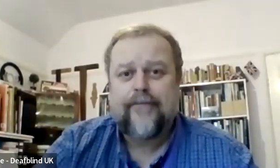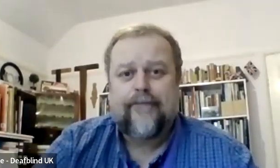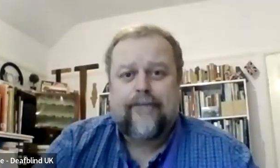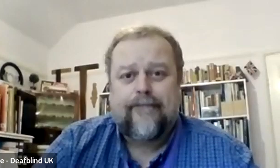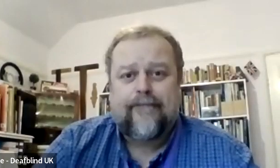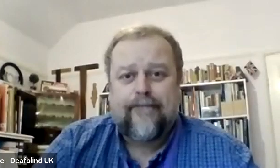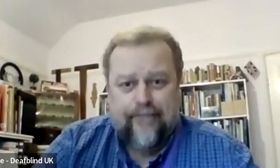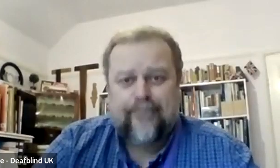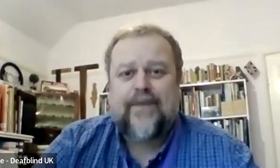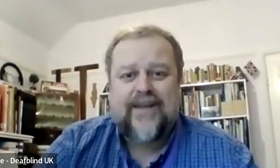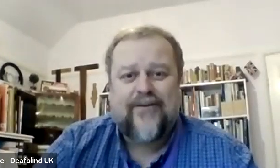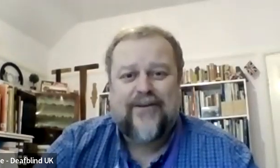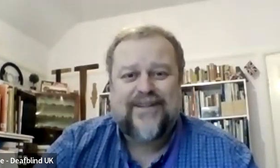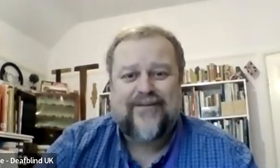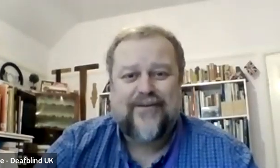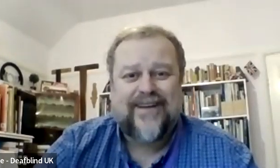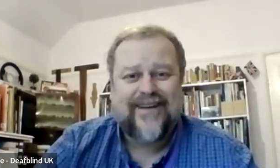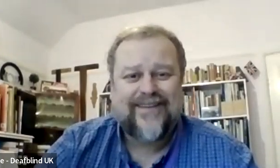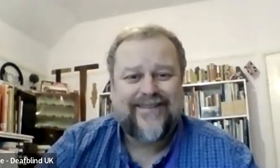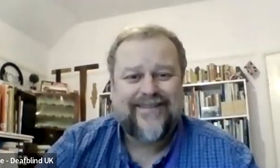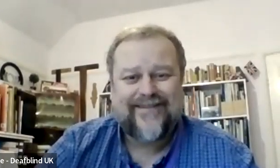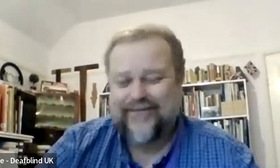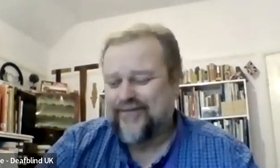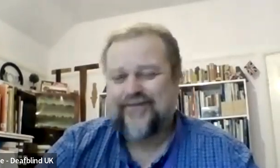it. Thank you very much, everybody.